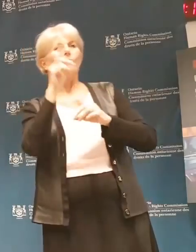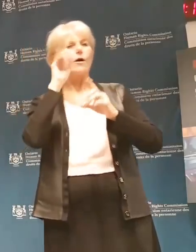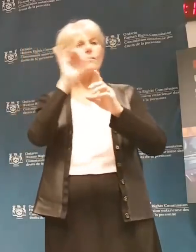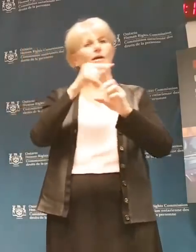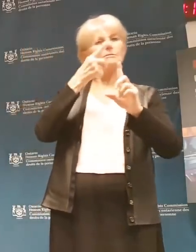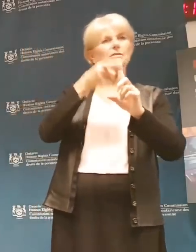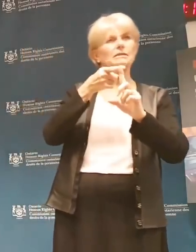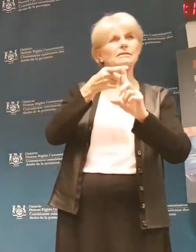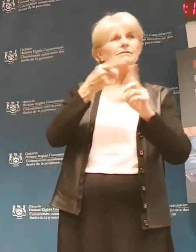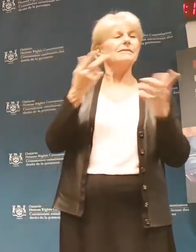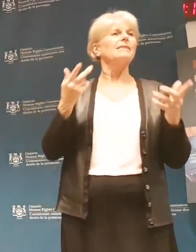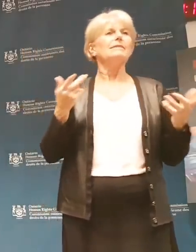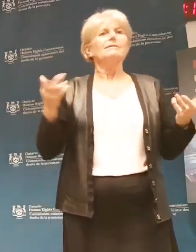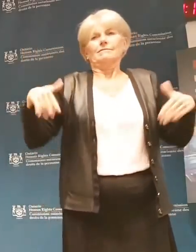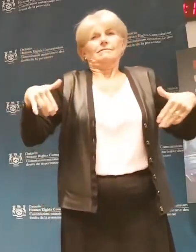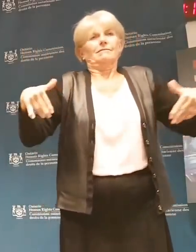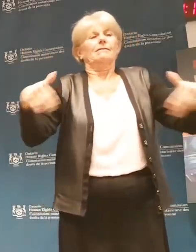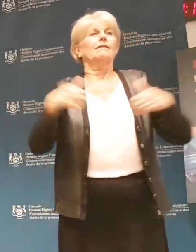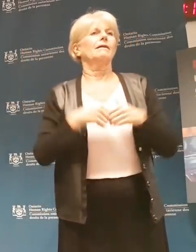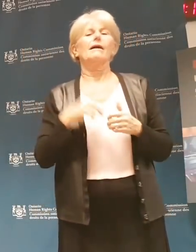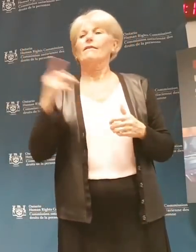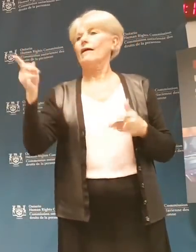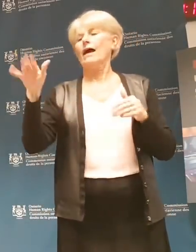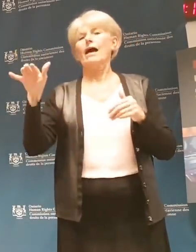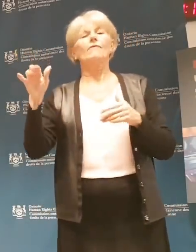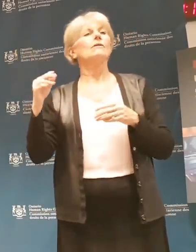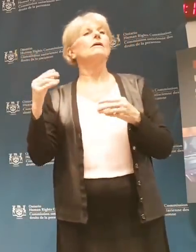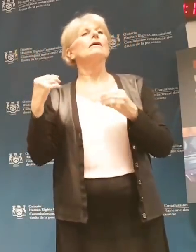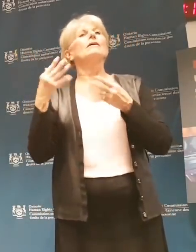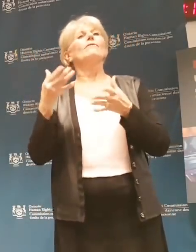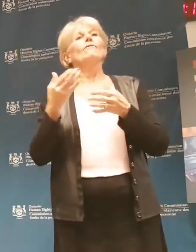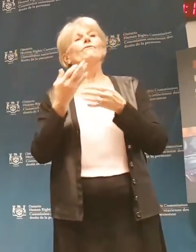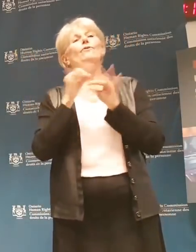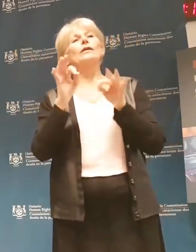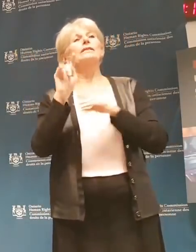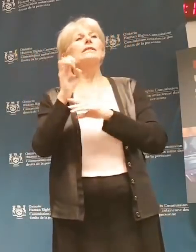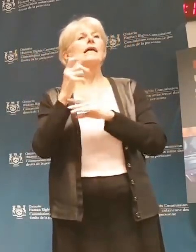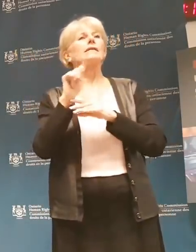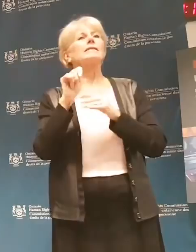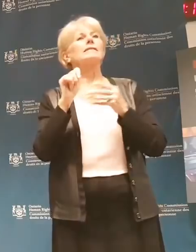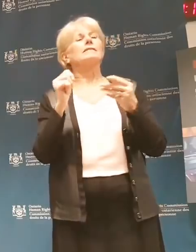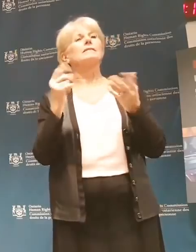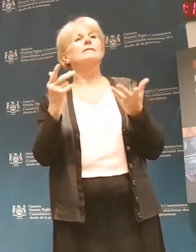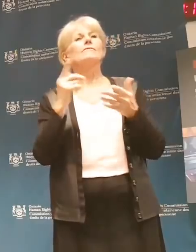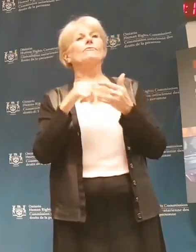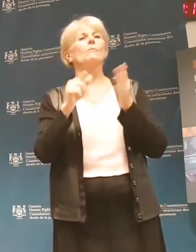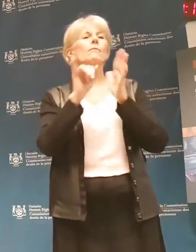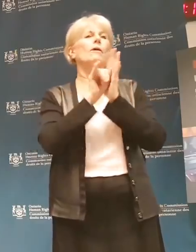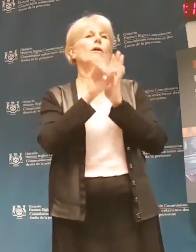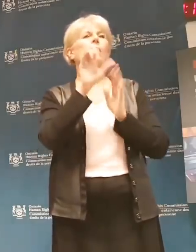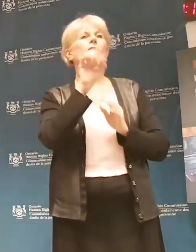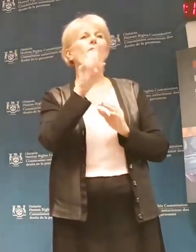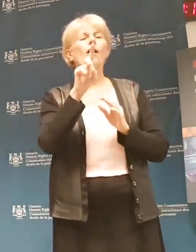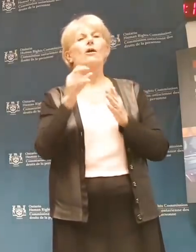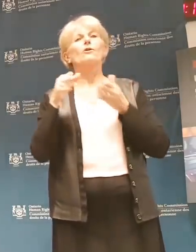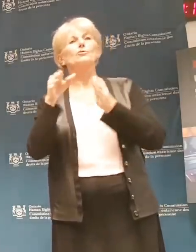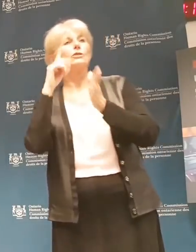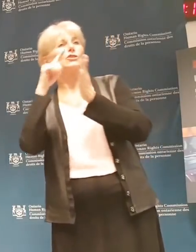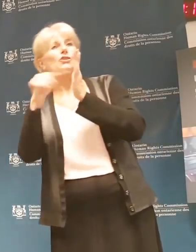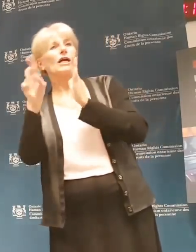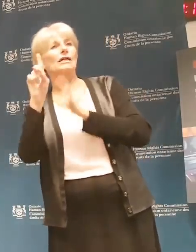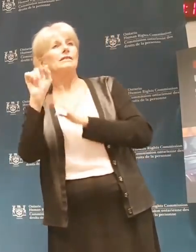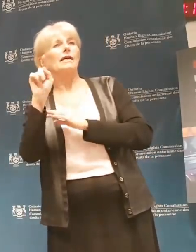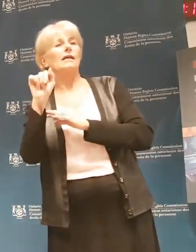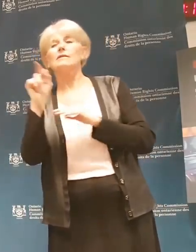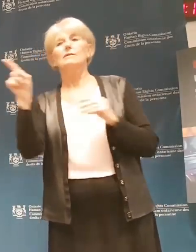specific interaction. And they have not produced free text fields from carding or street check data